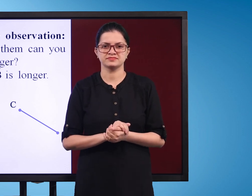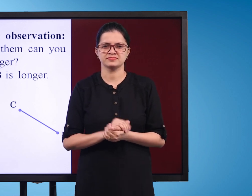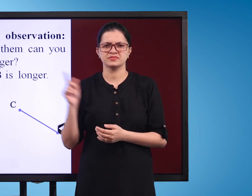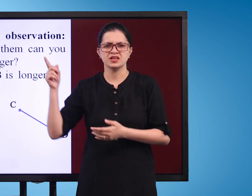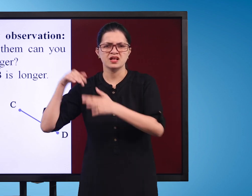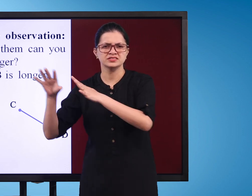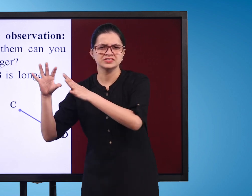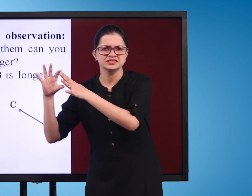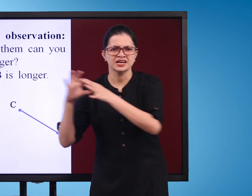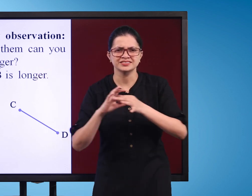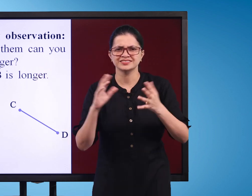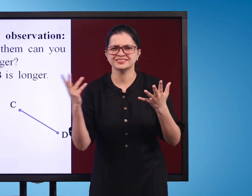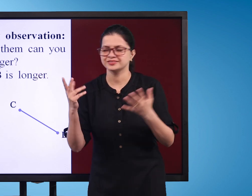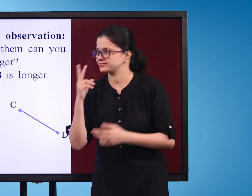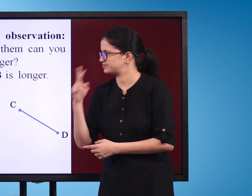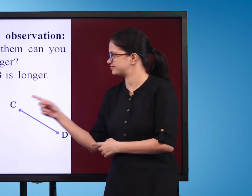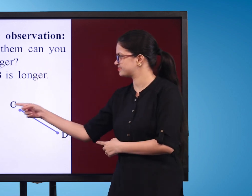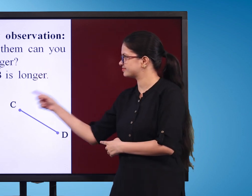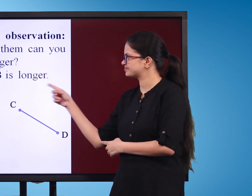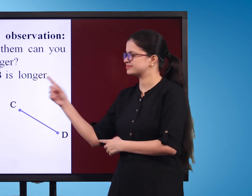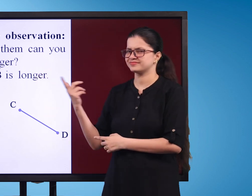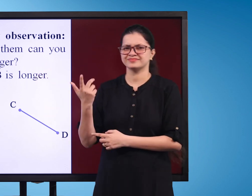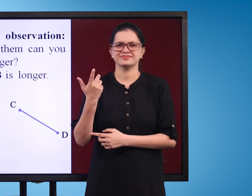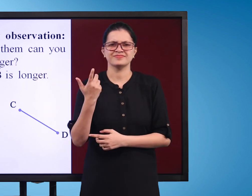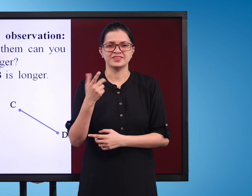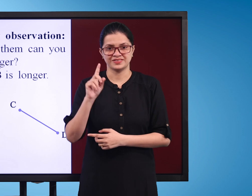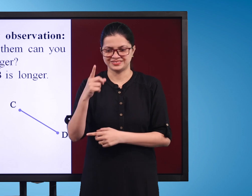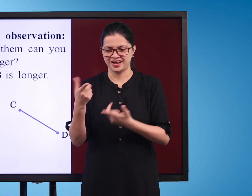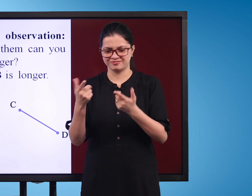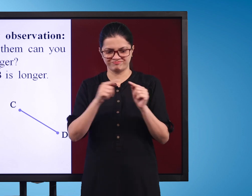By just looking at them, can you tell which one is longer?